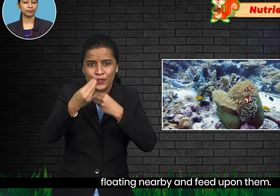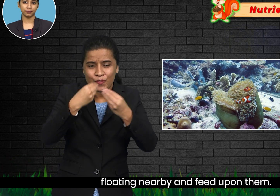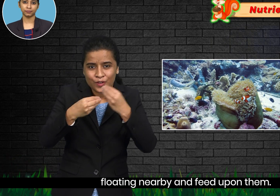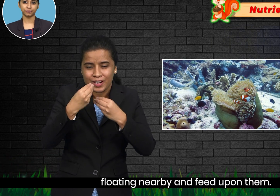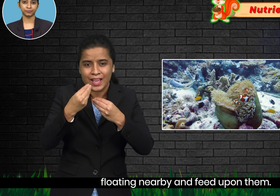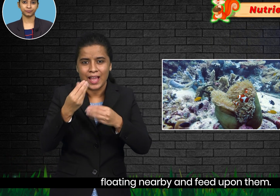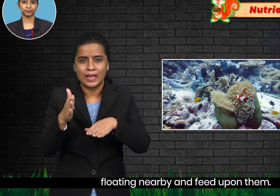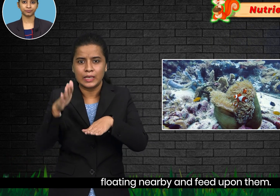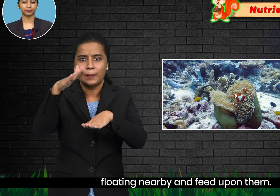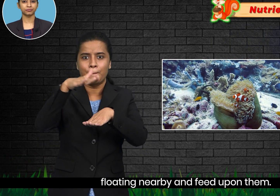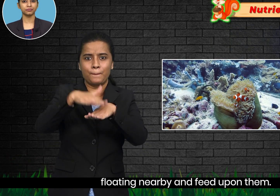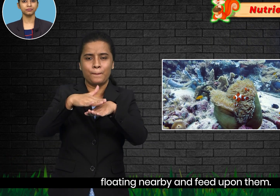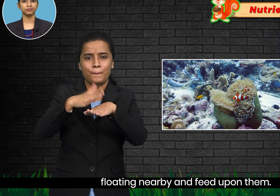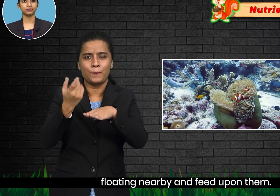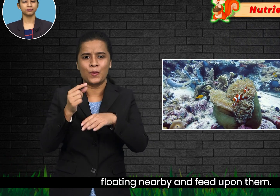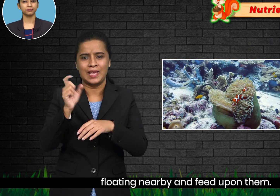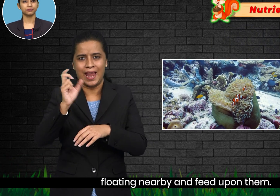them.